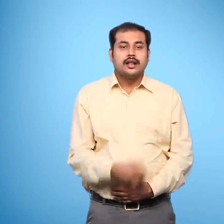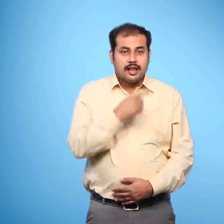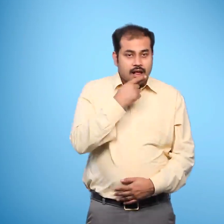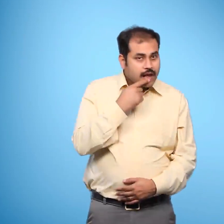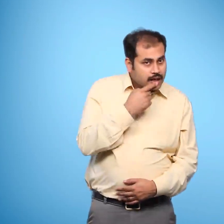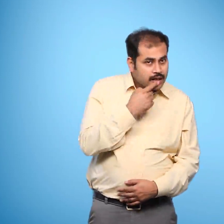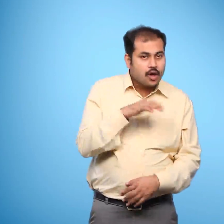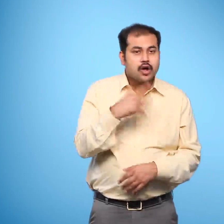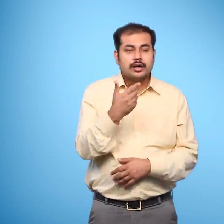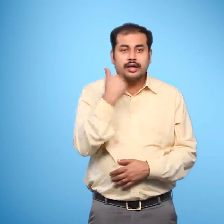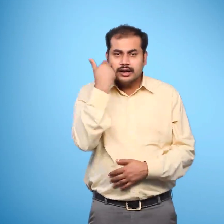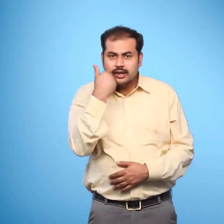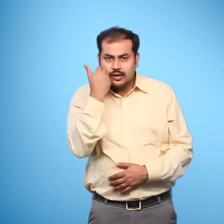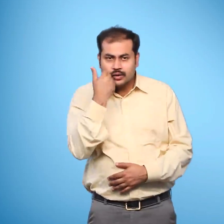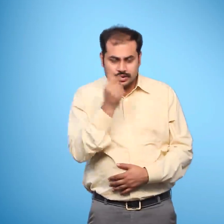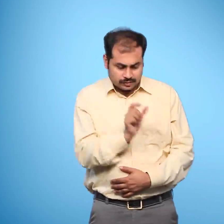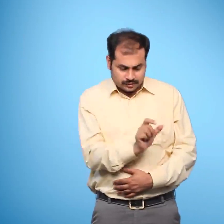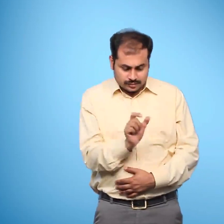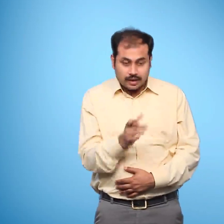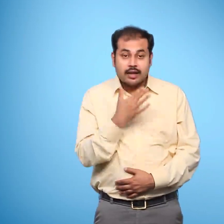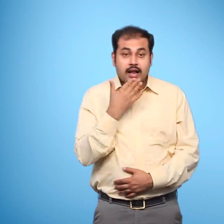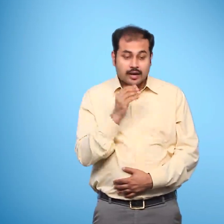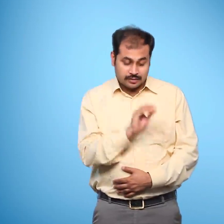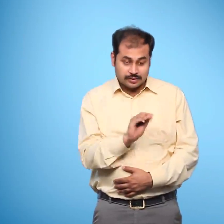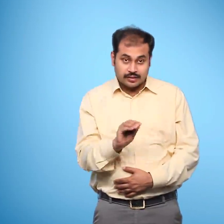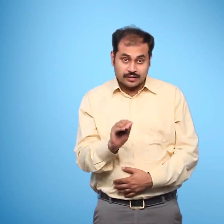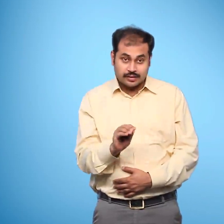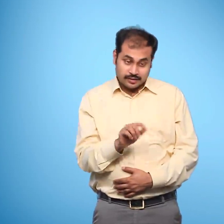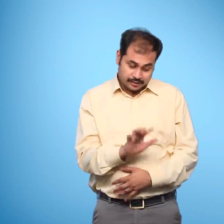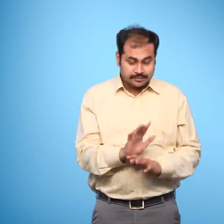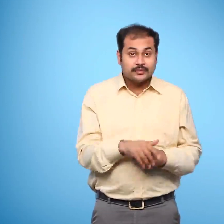One red and another yellow is placed near start.